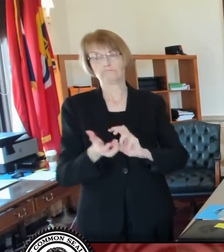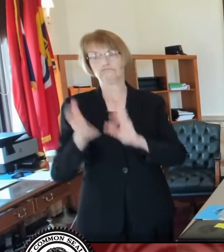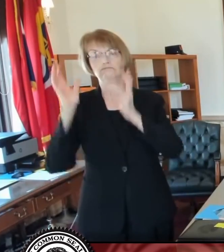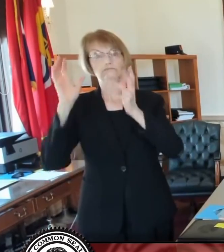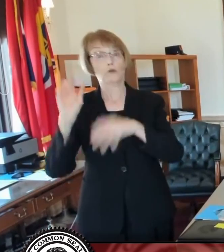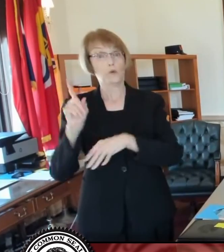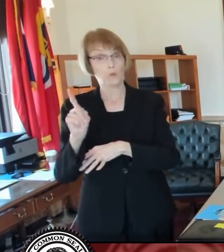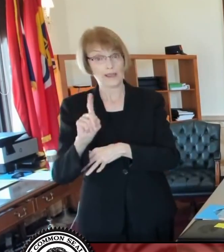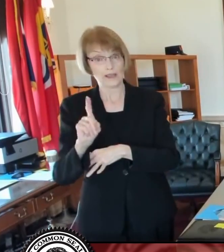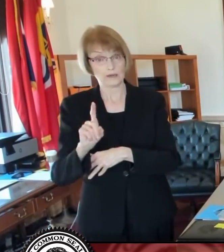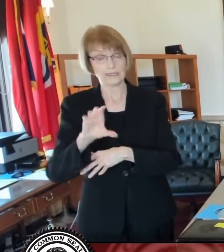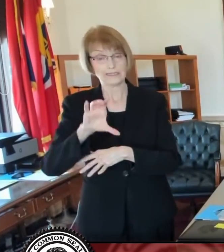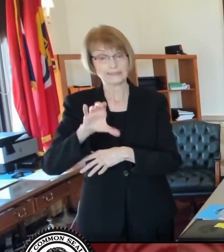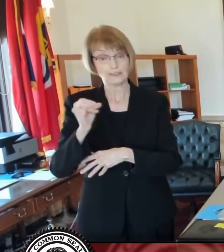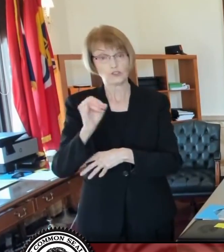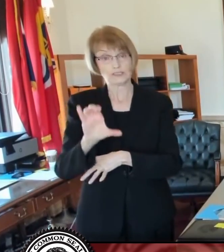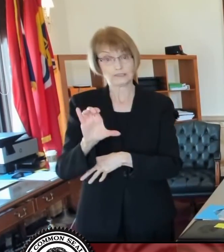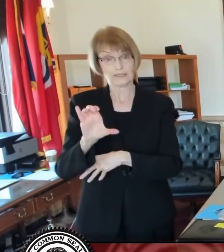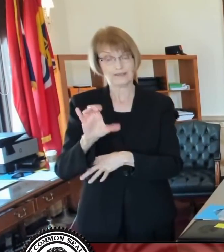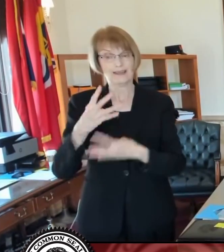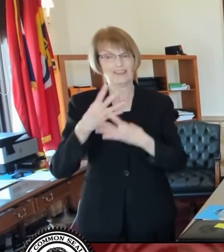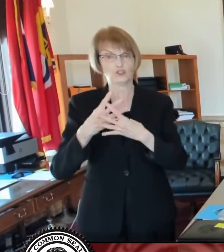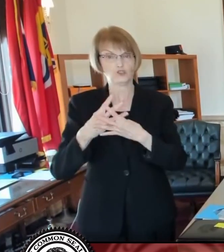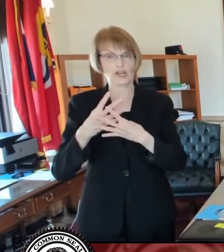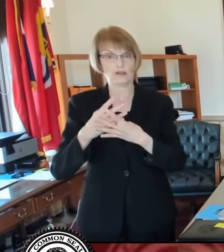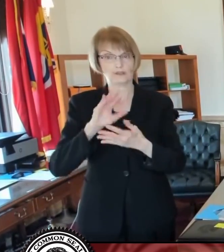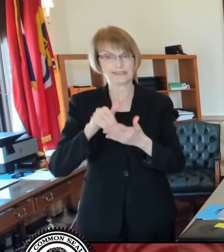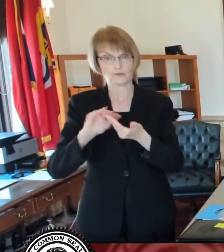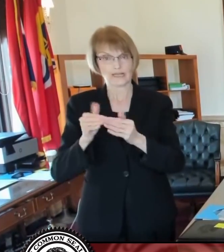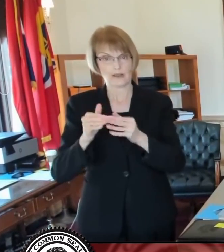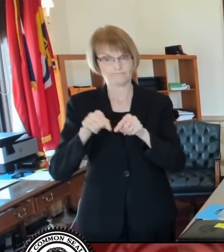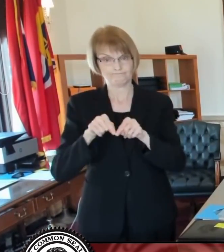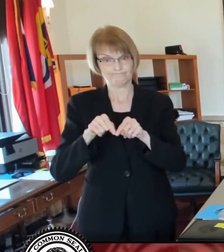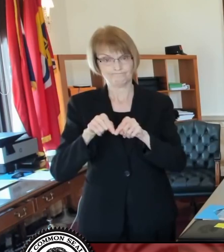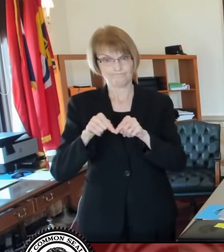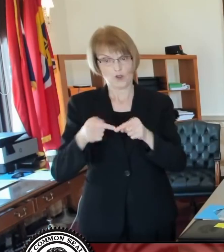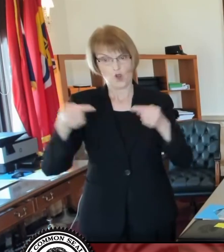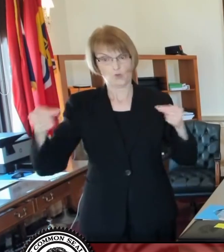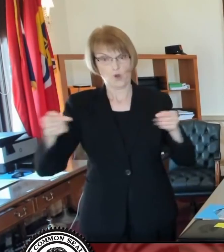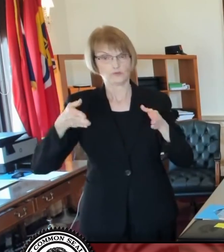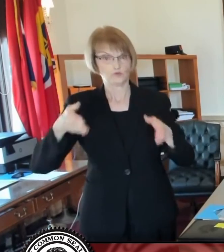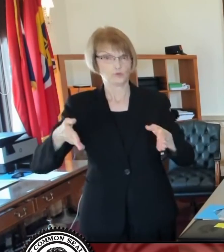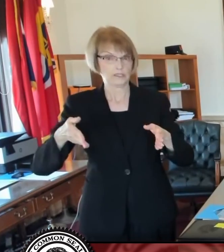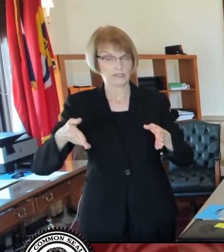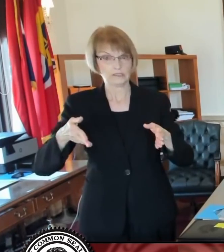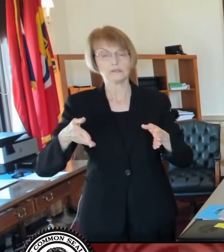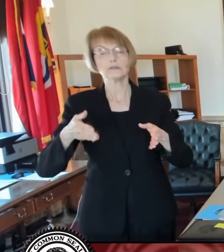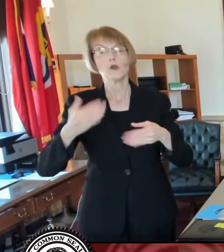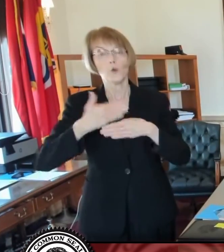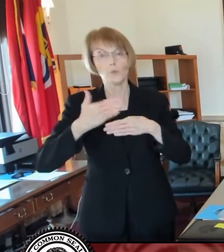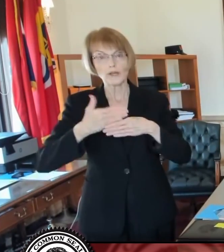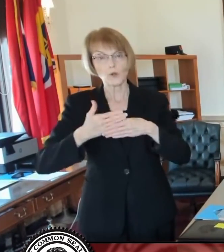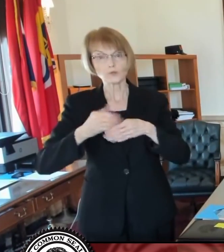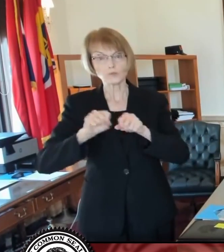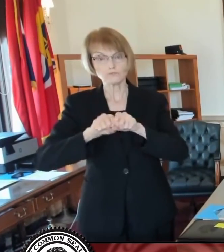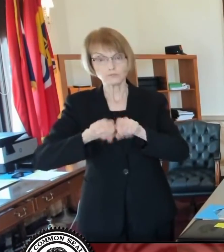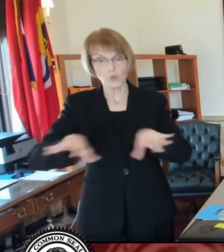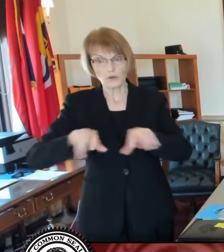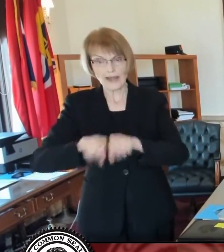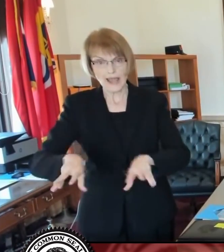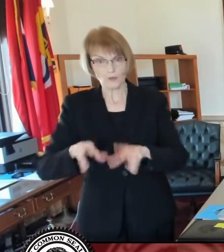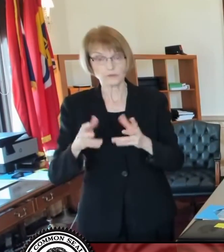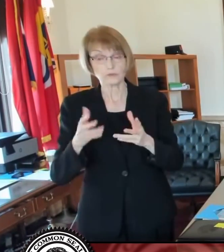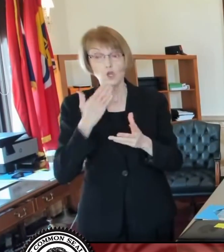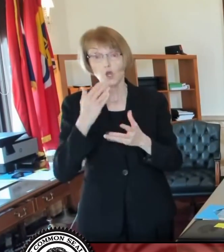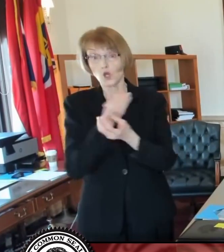at CJC again, our jail, which is downtown across the street from City Hall here. Some windows were broken out. The